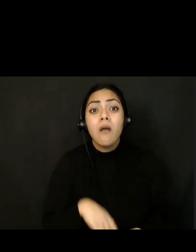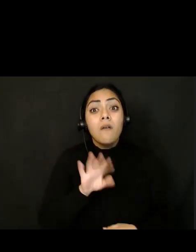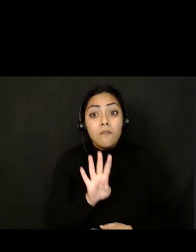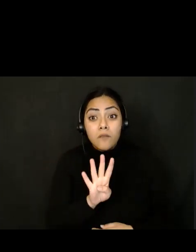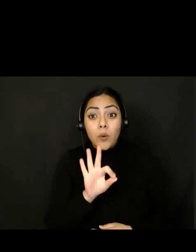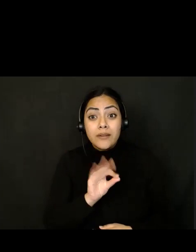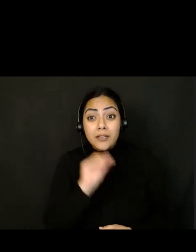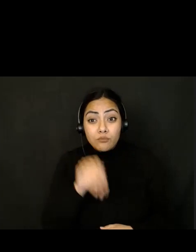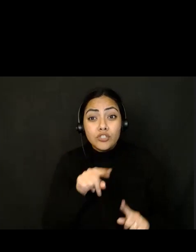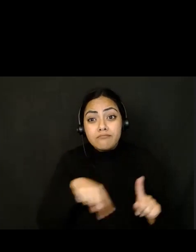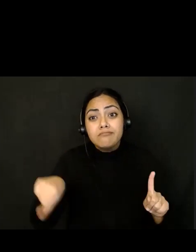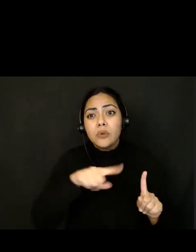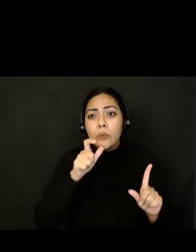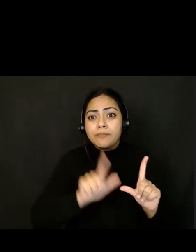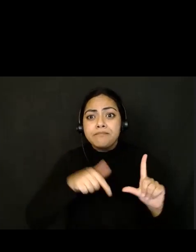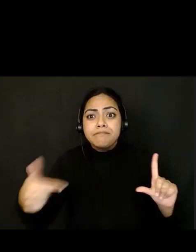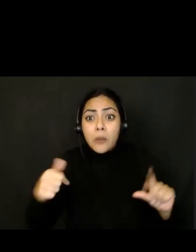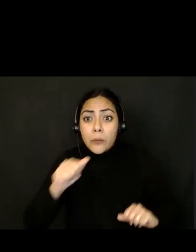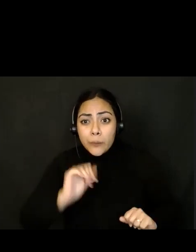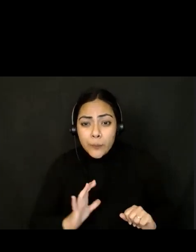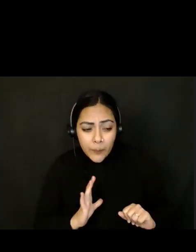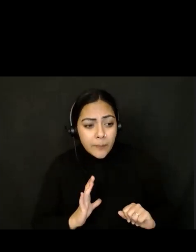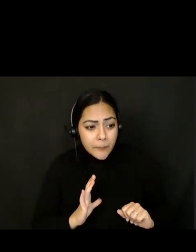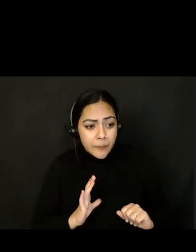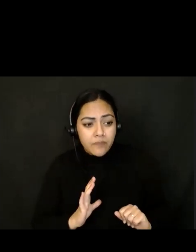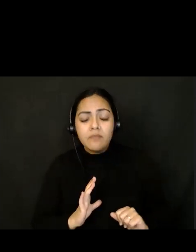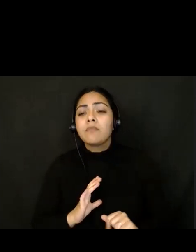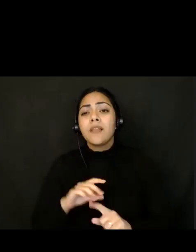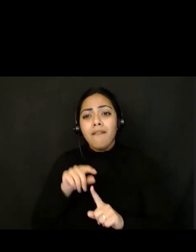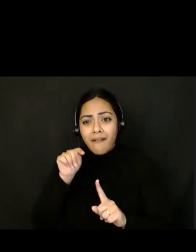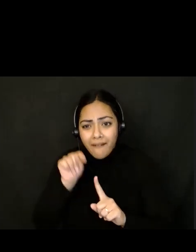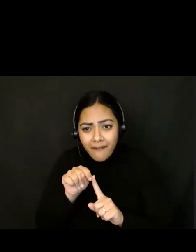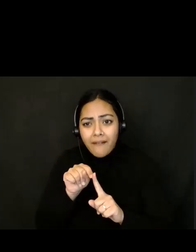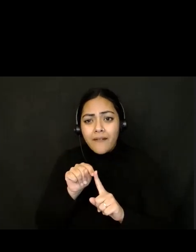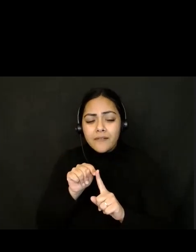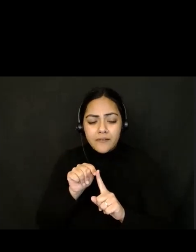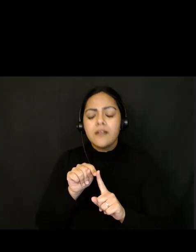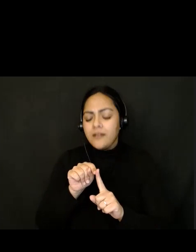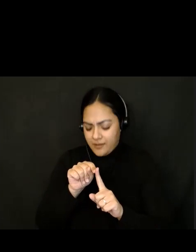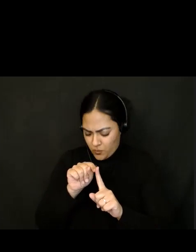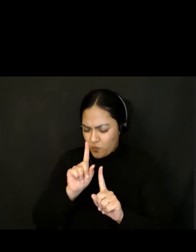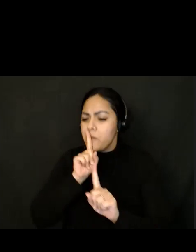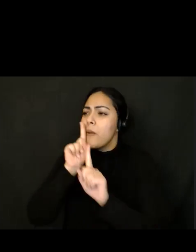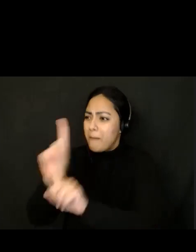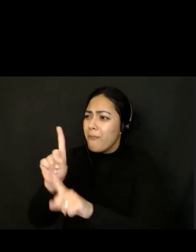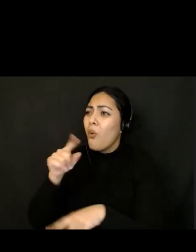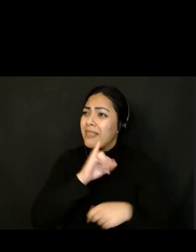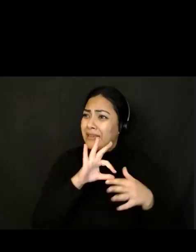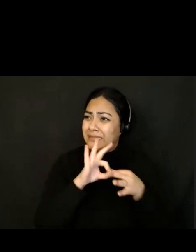49% of LGBTQ plus women report they have been physically or sexually assaulted by an intimate